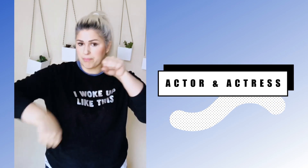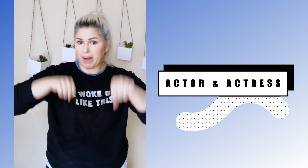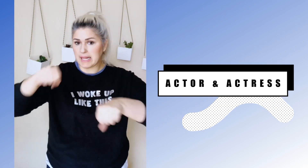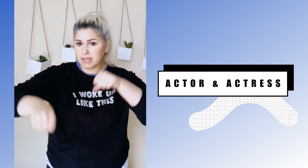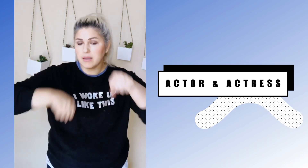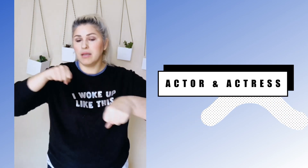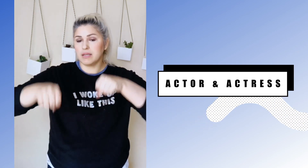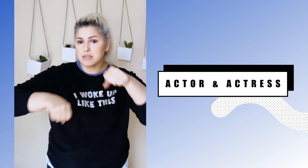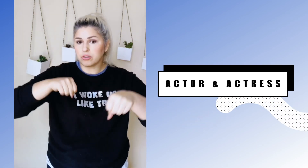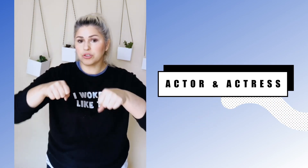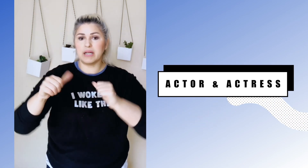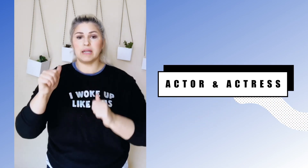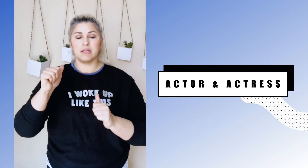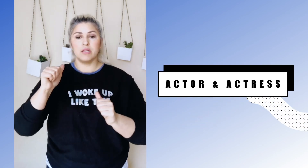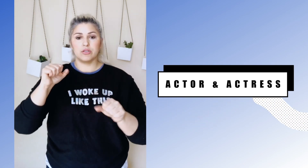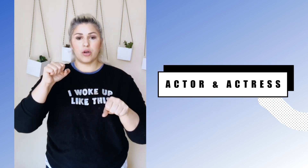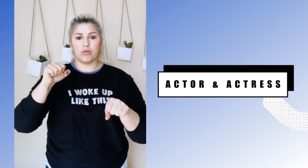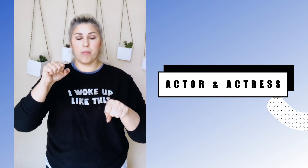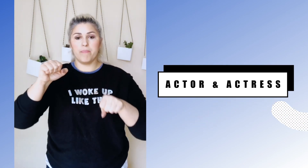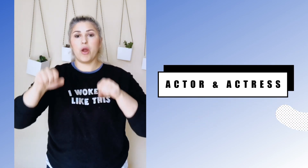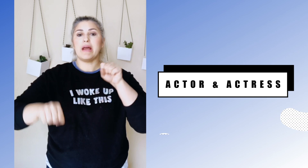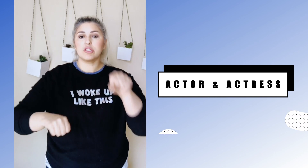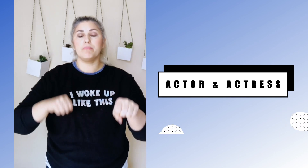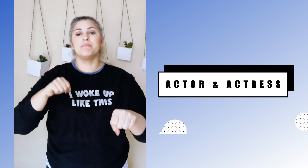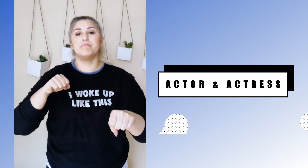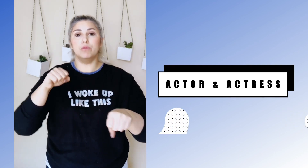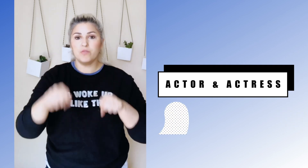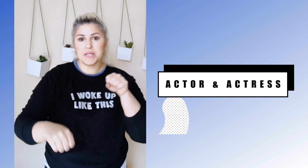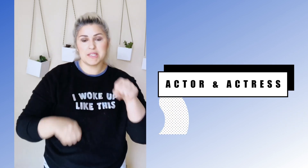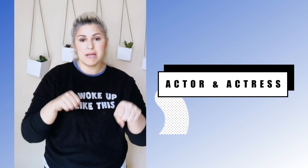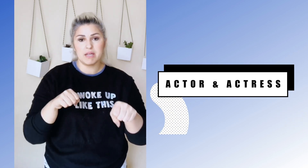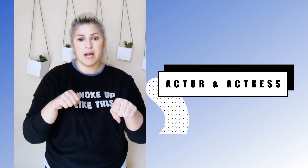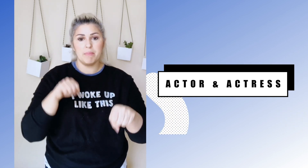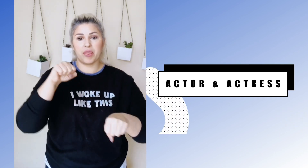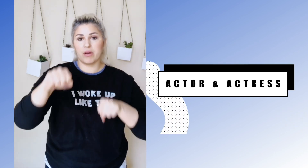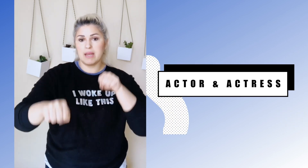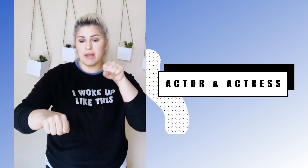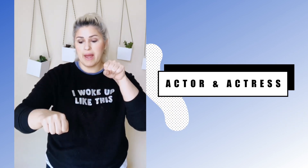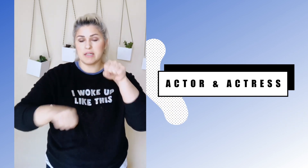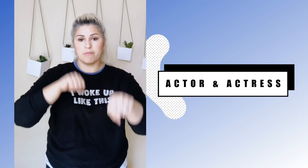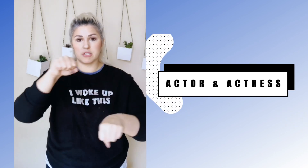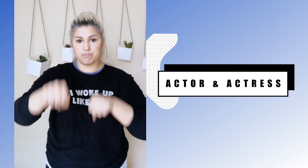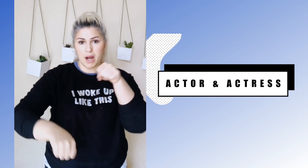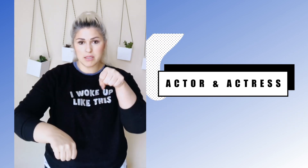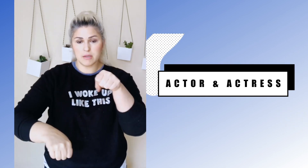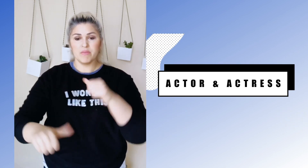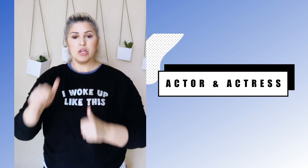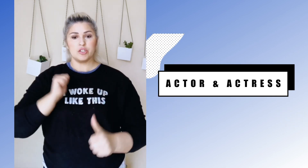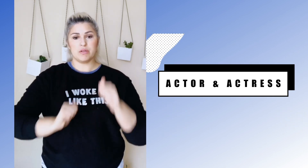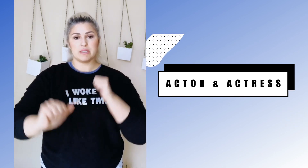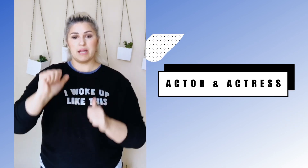Remember, like bike is alternating, so your hands are moving at the same time, but they're at a different